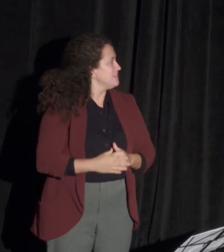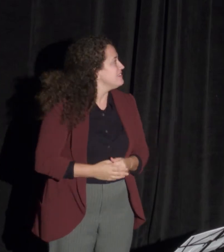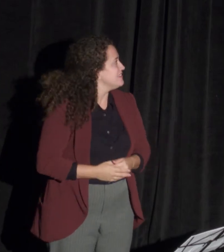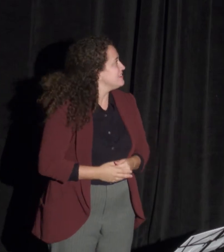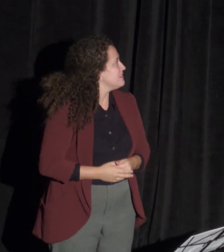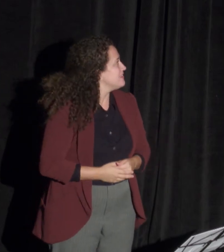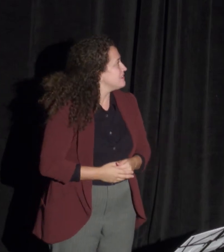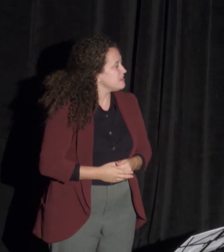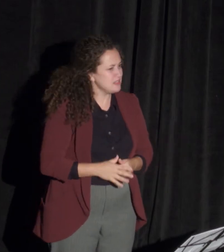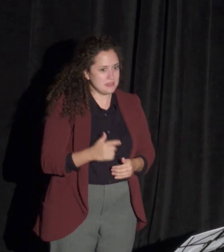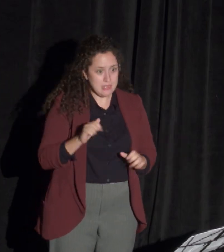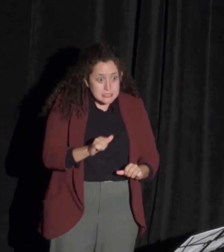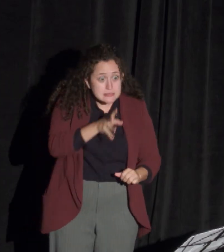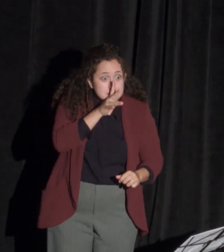Do I speak now?